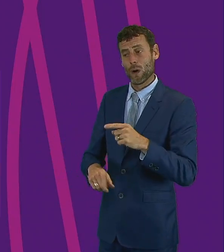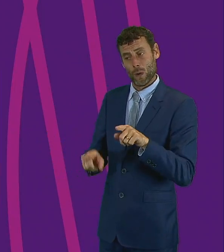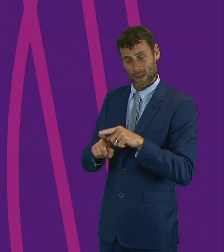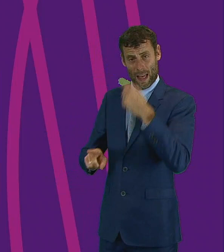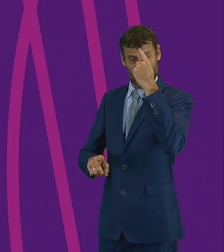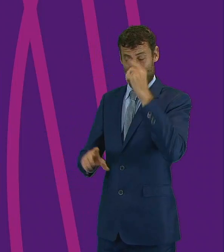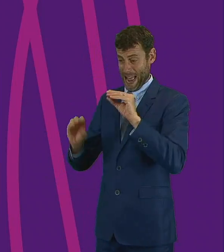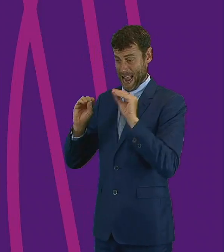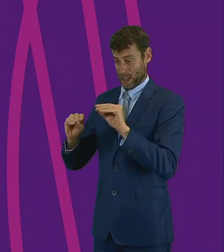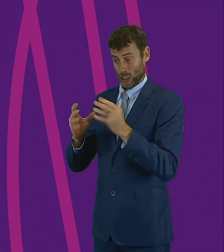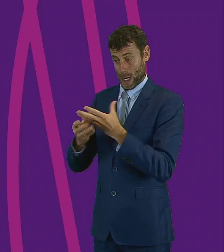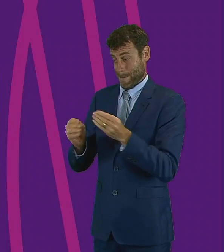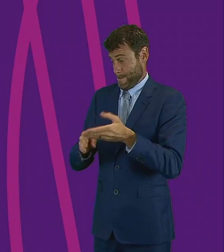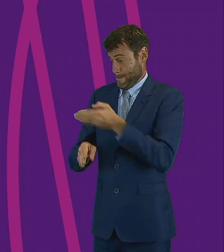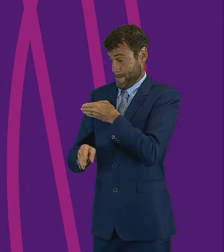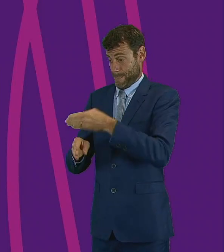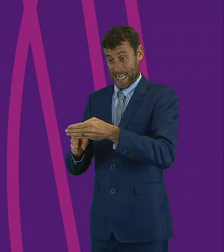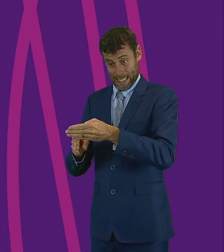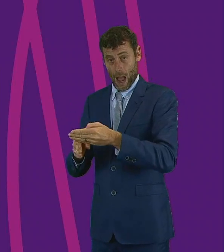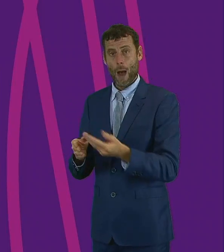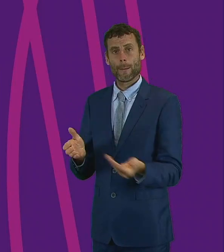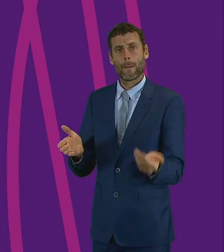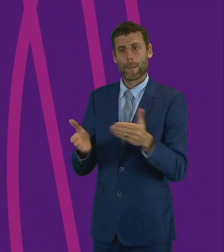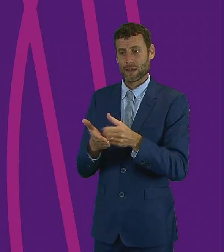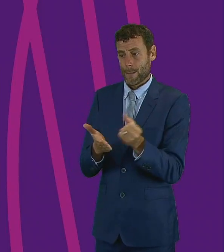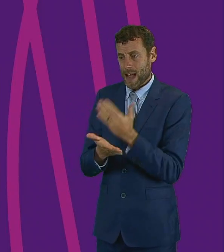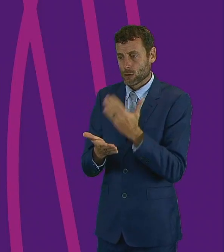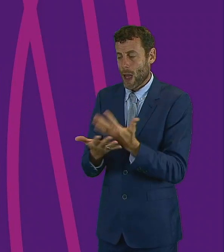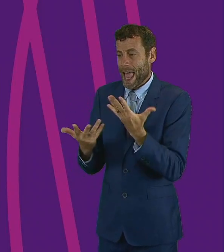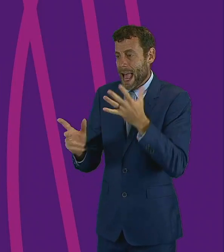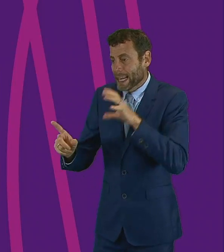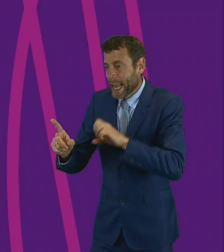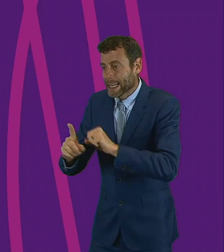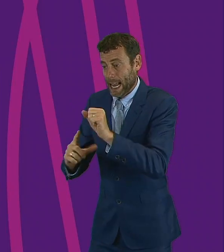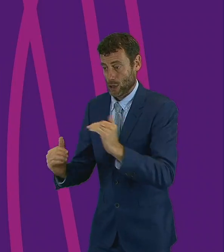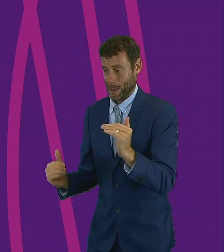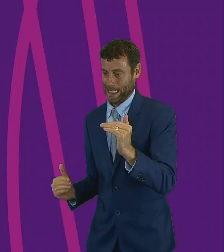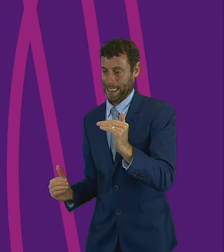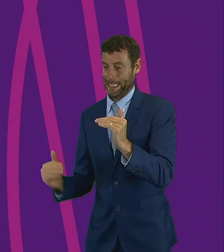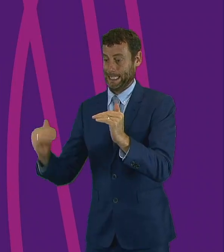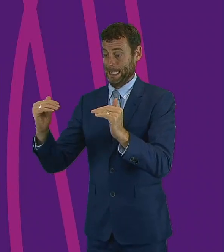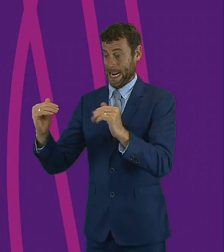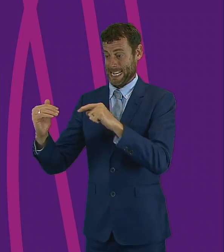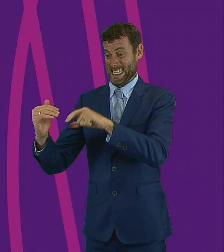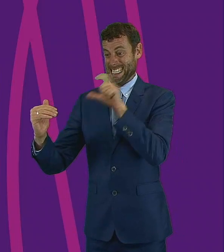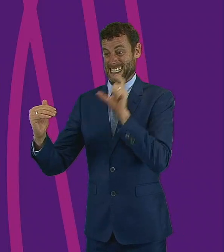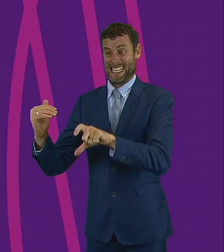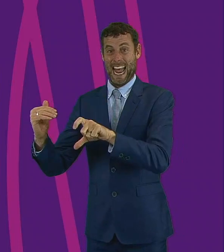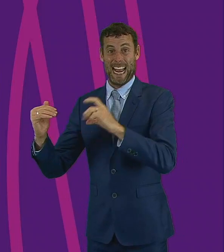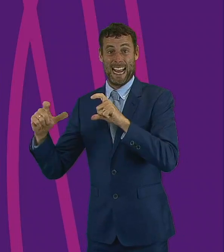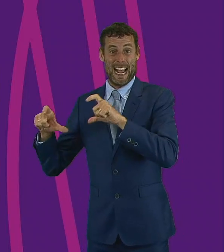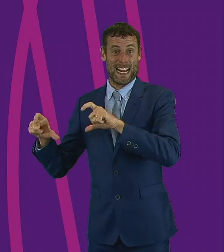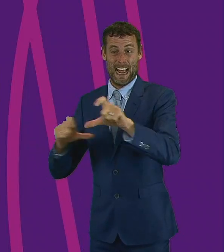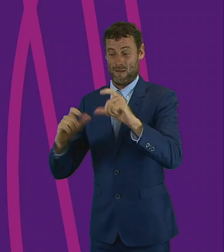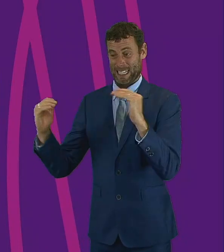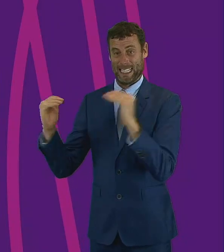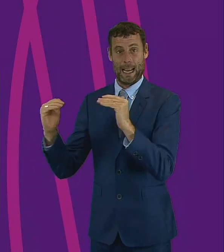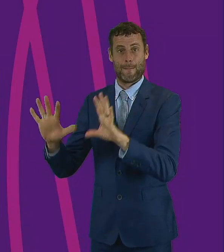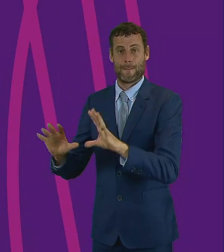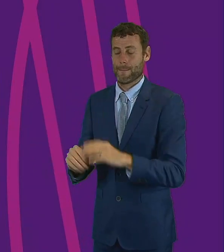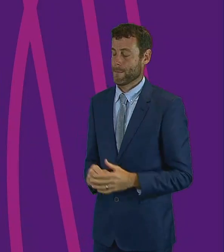COVID pandemic, but to make sure that effort and that objective of closing the attainment gap continues to be the